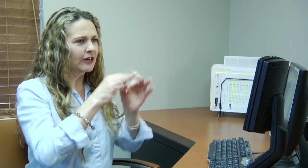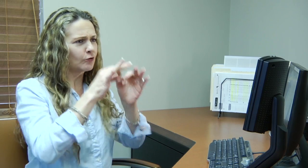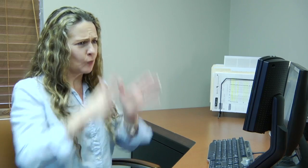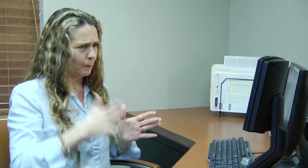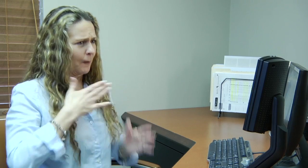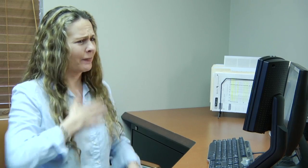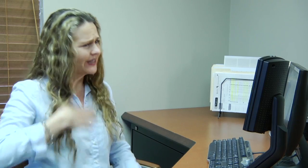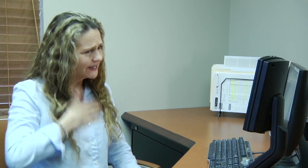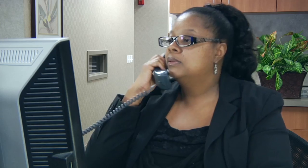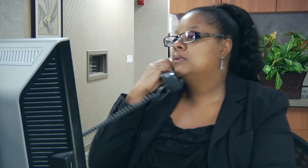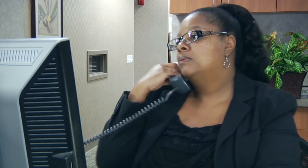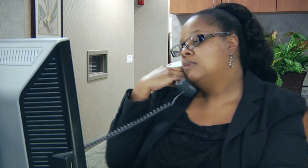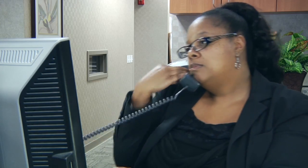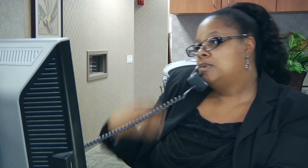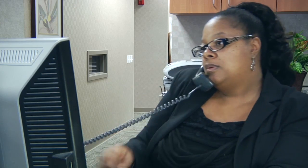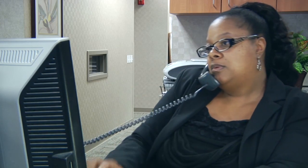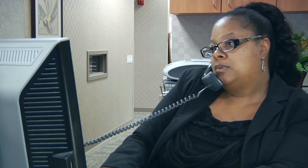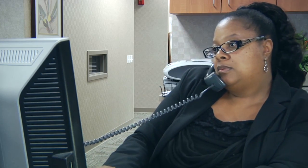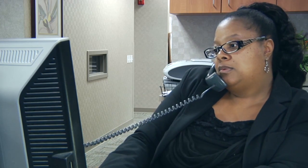I will need an interpreter.